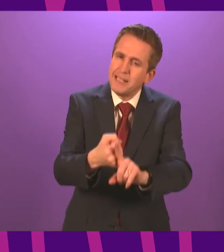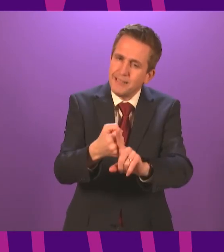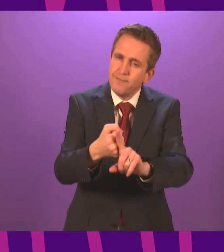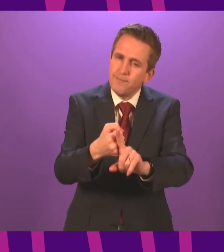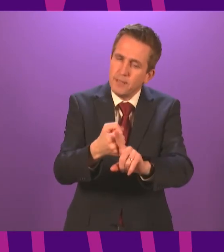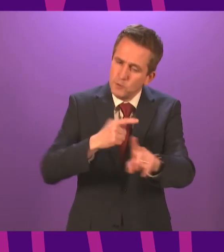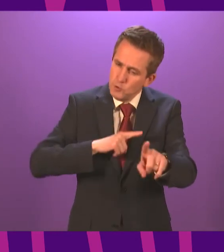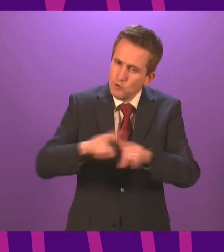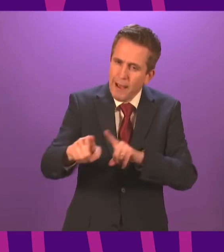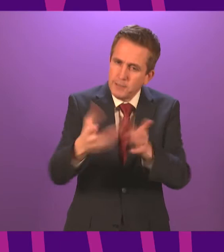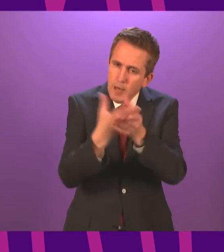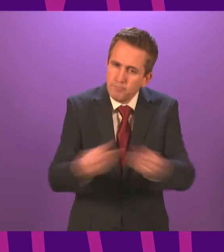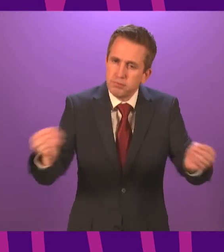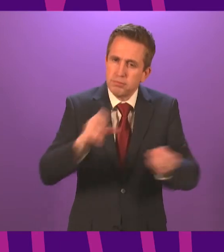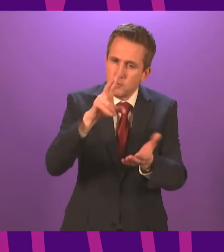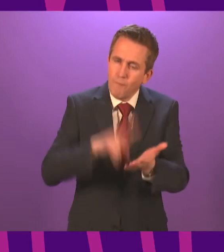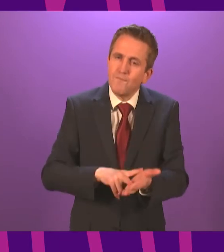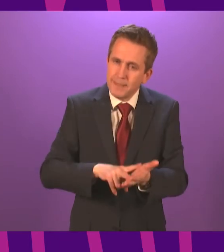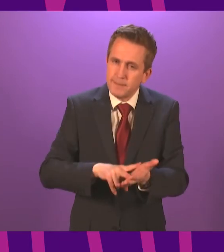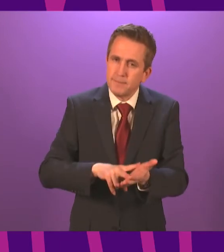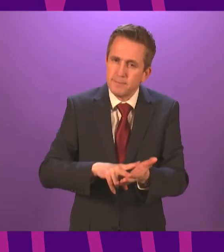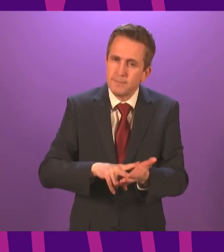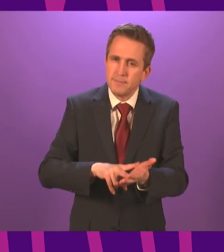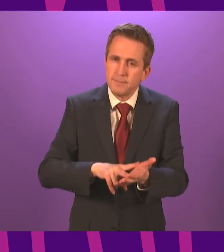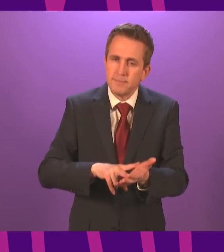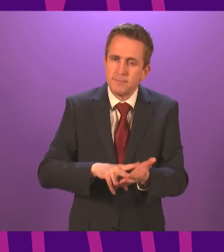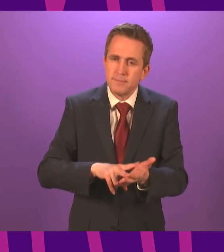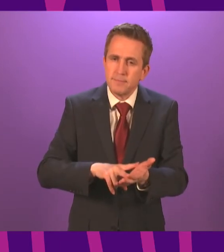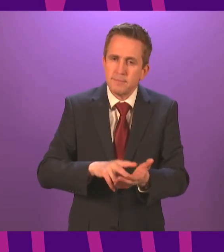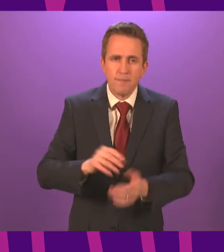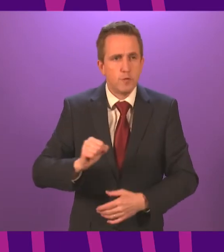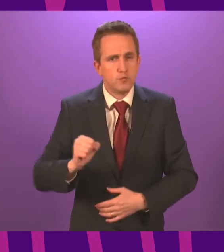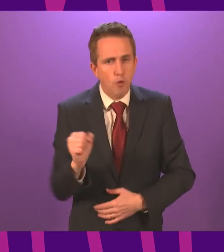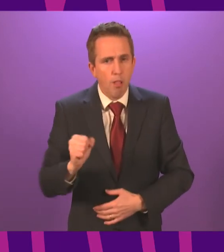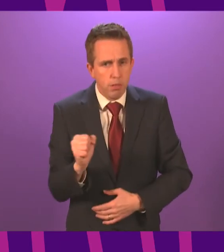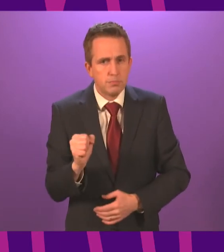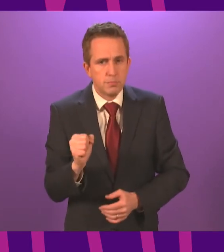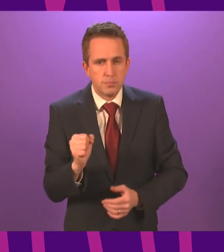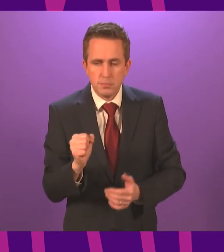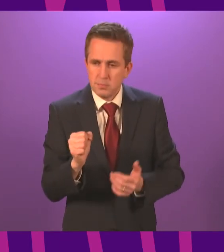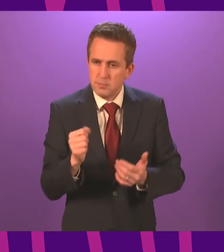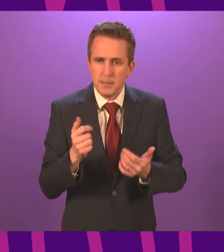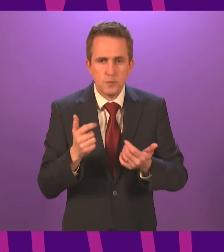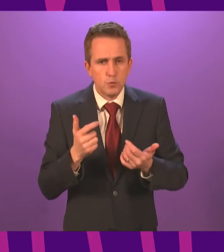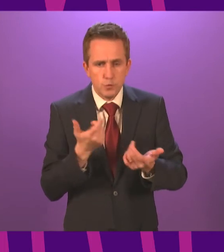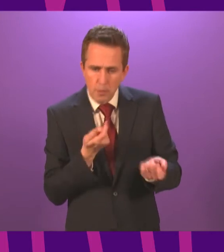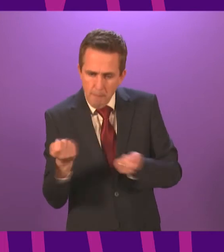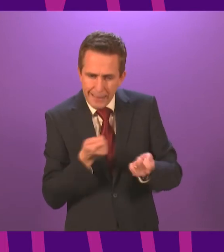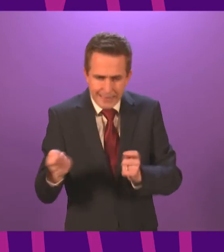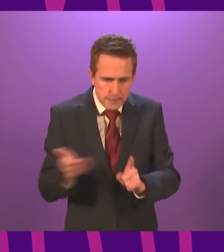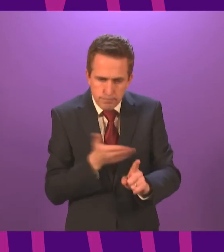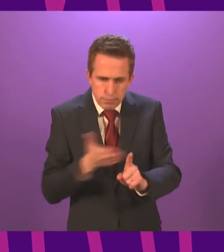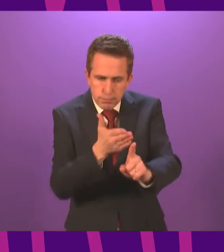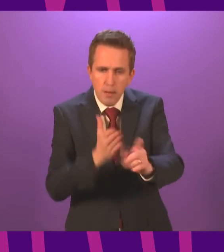the virus as best we can and to manage our country through the course of this pandemic as best